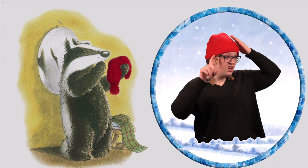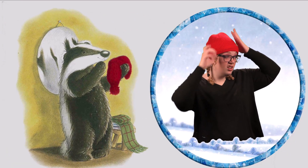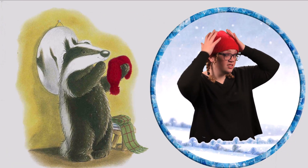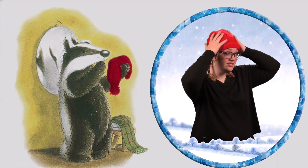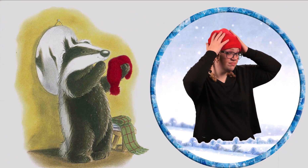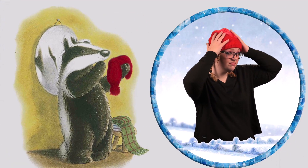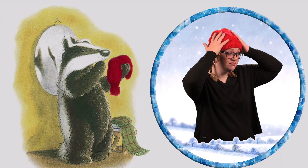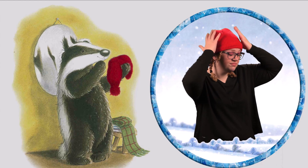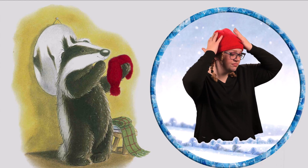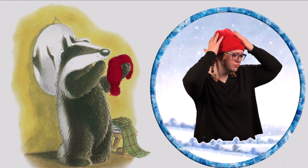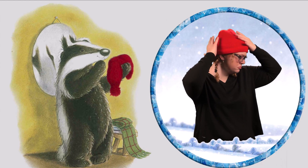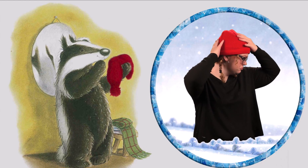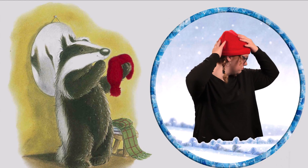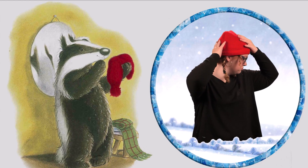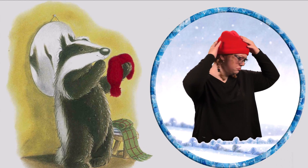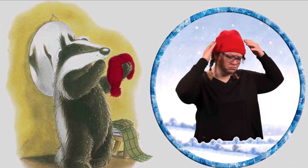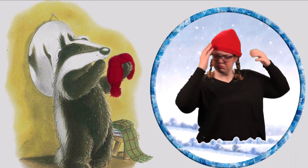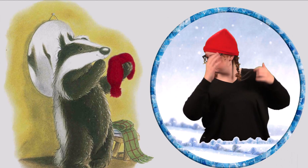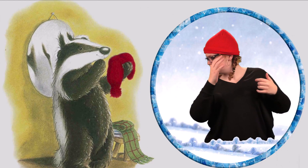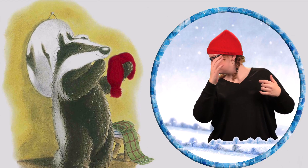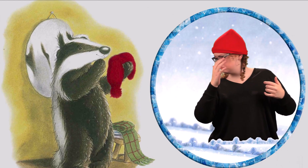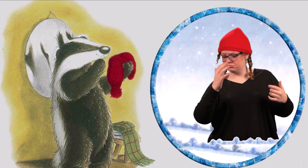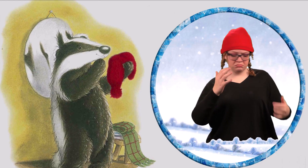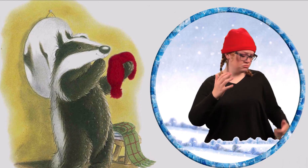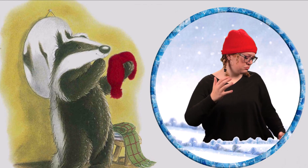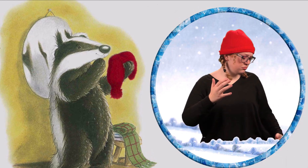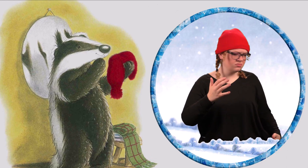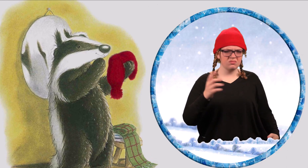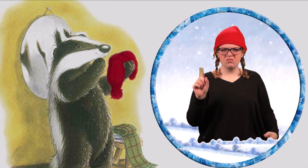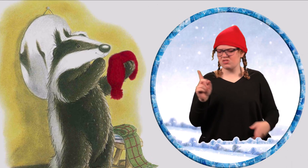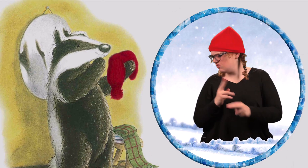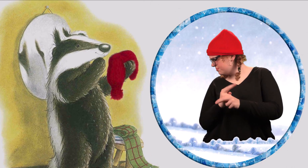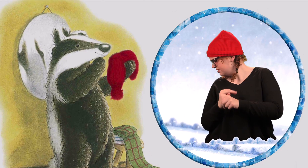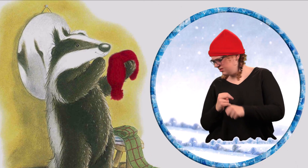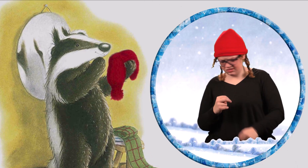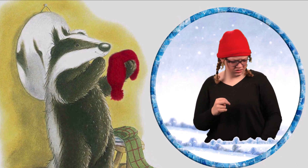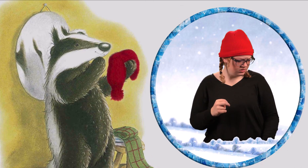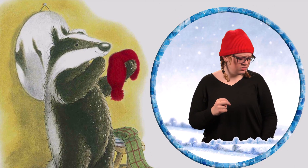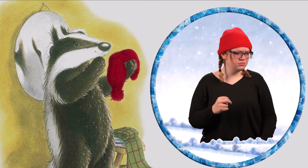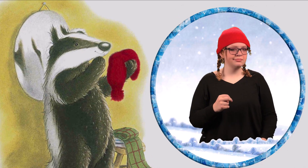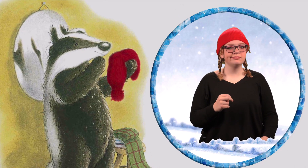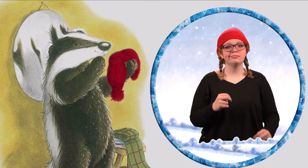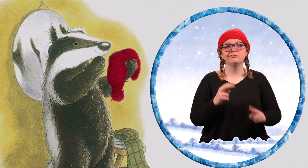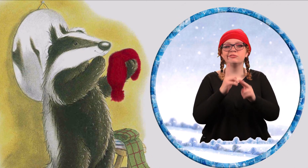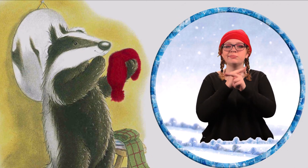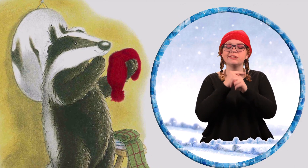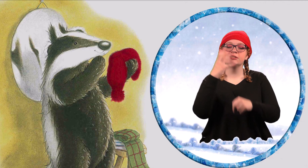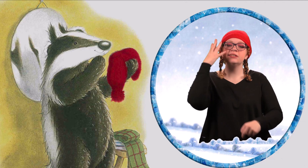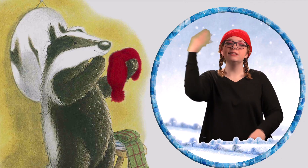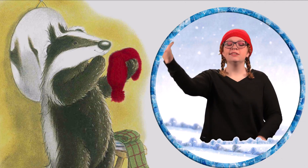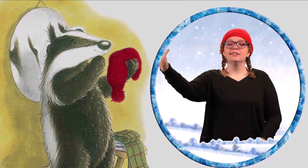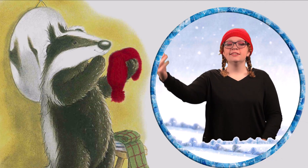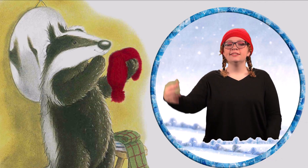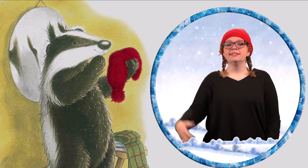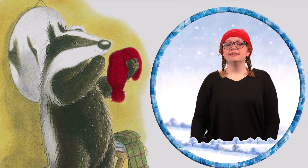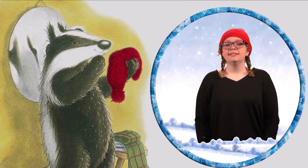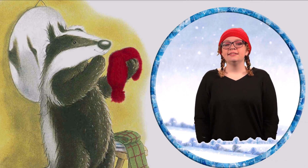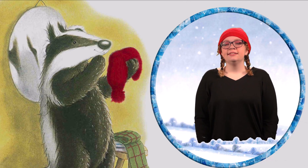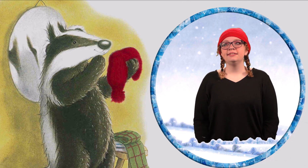"Don't you like it?" asked Badger, turning around. But Rabbit had gone.